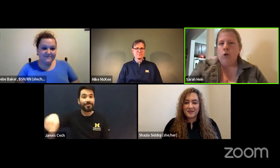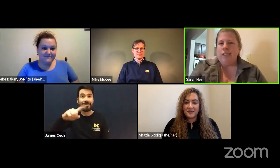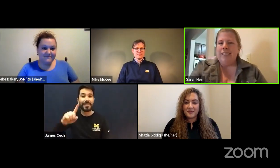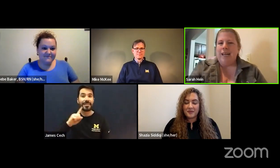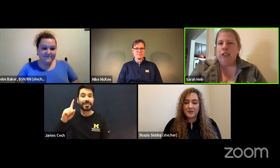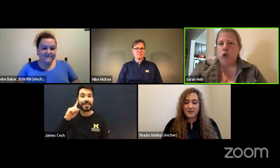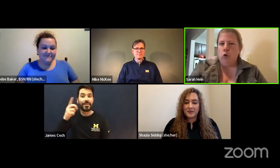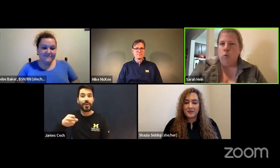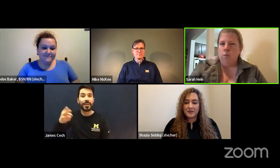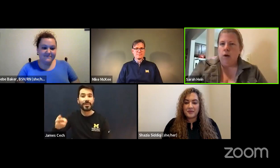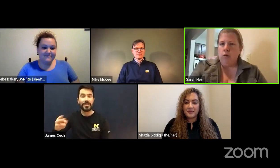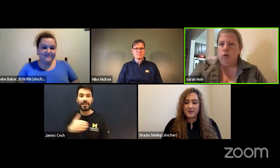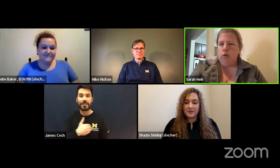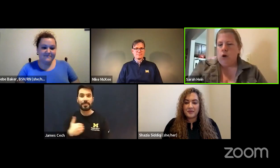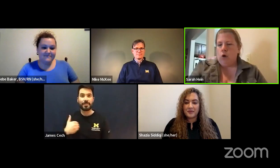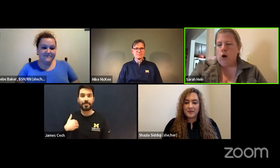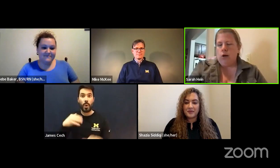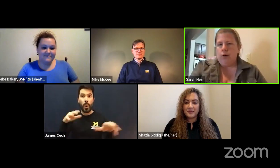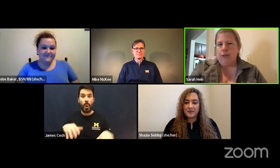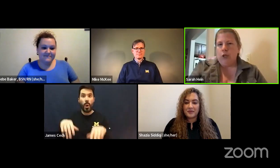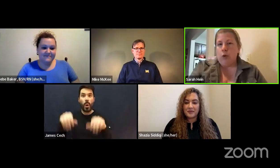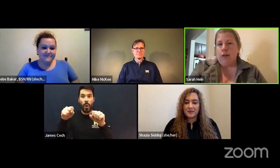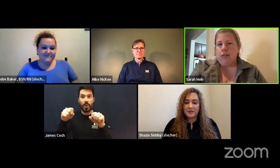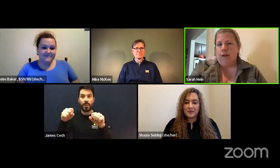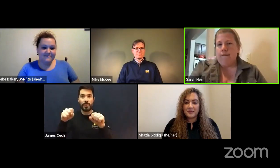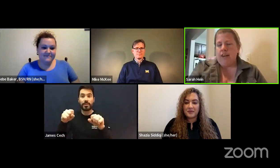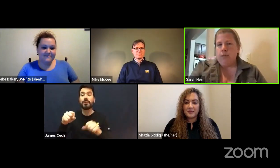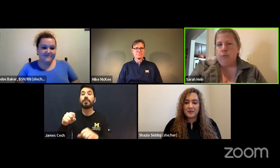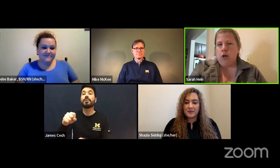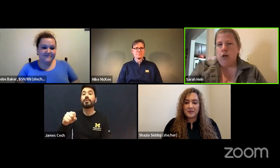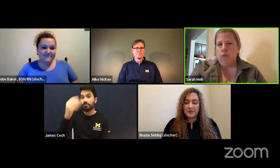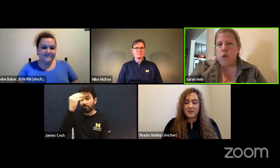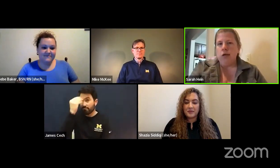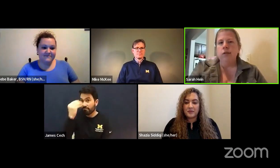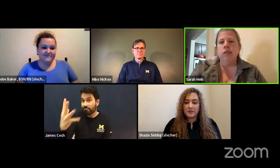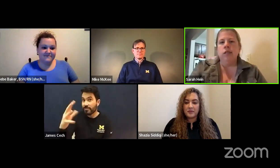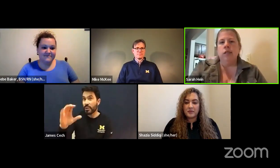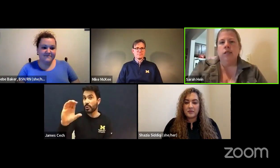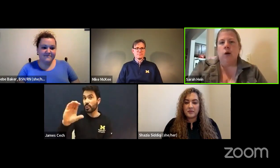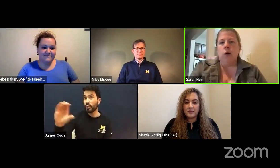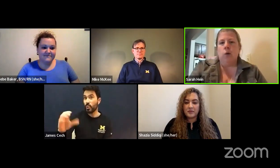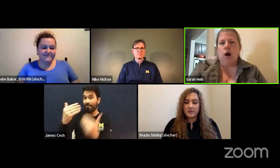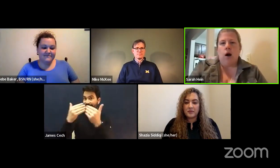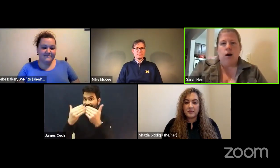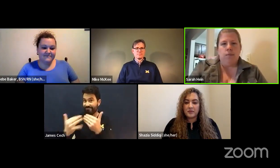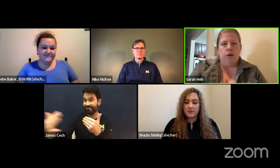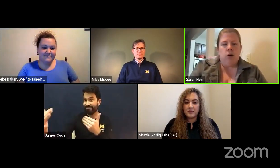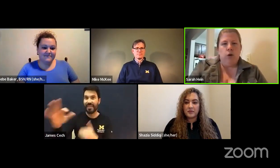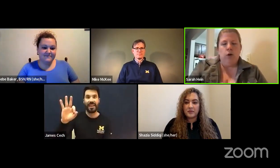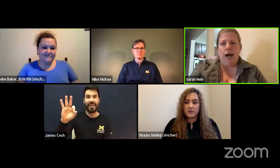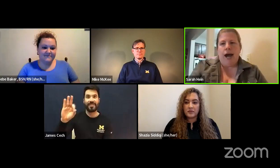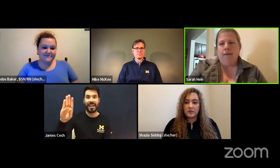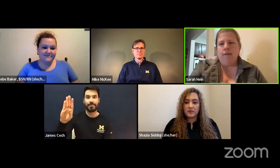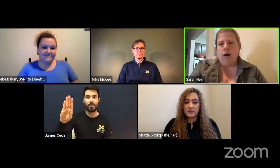hosted on Zoom. We will no longer be doing this on Facebook anymore. So we will have